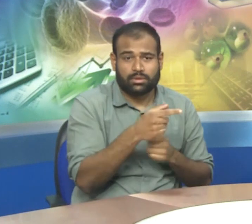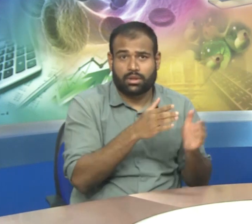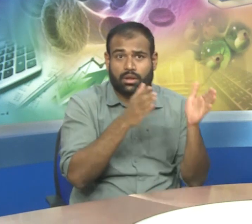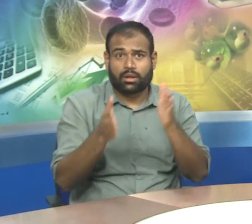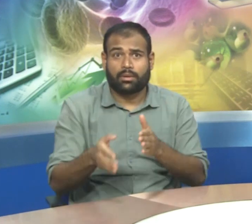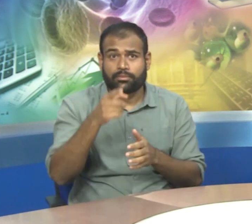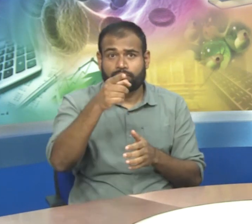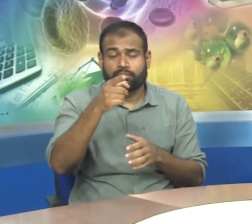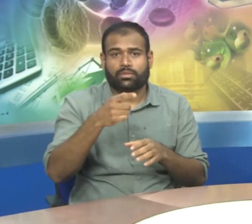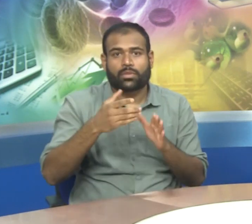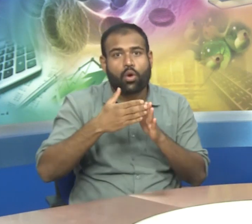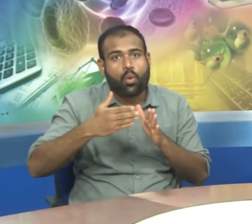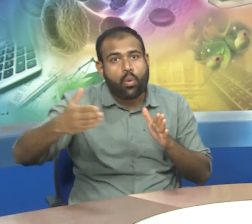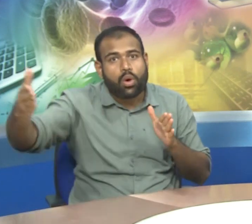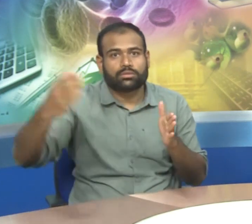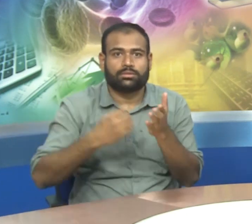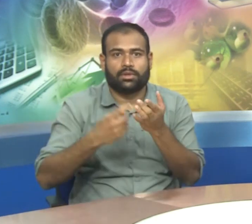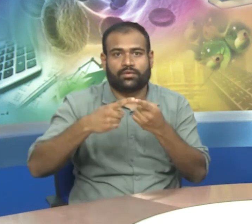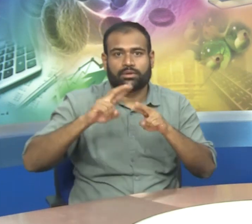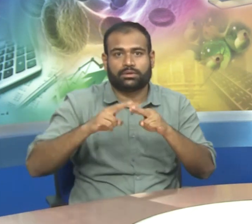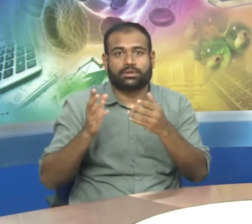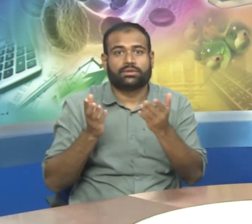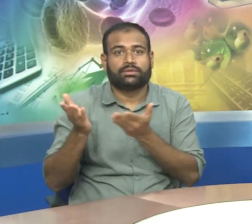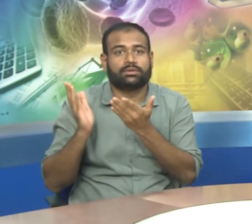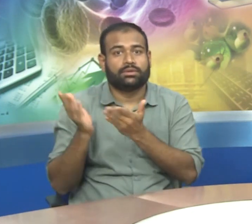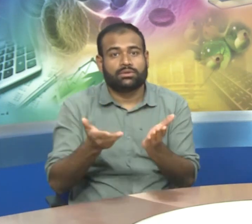Now here we would be talking about the long range reference service.